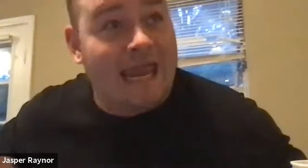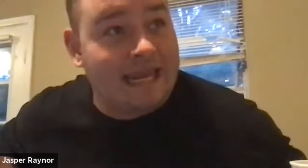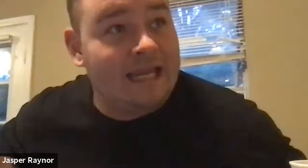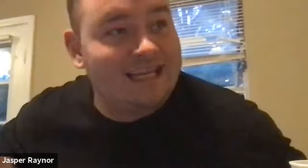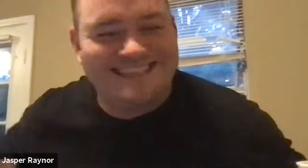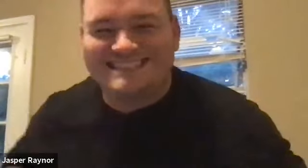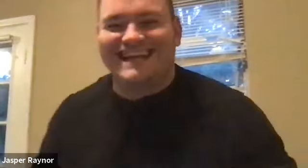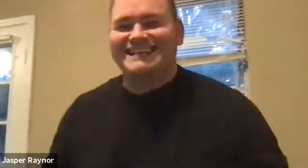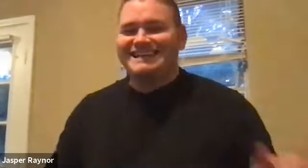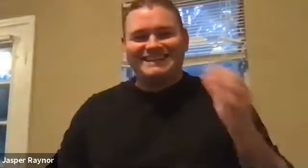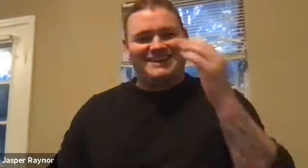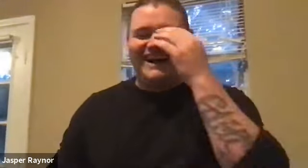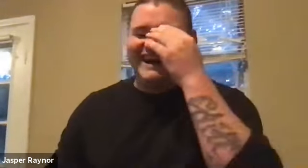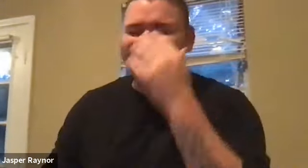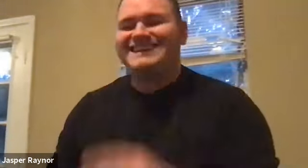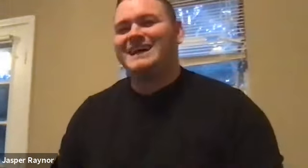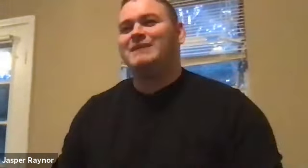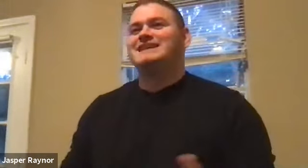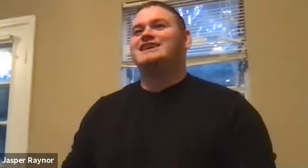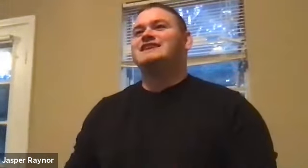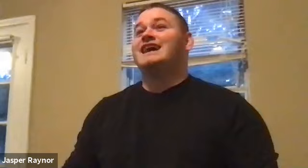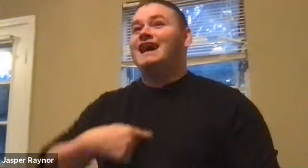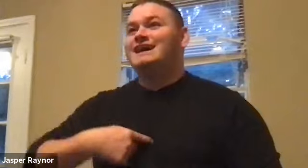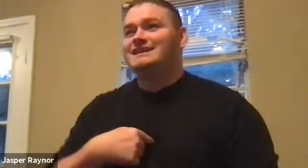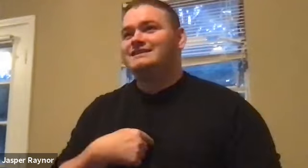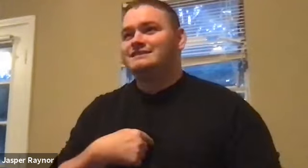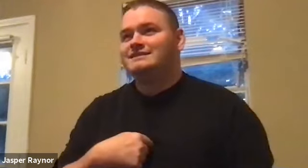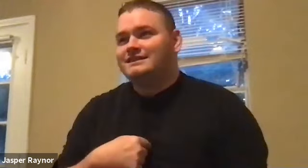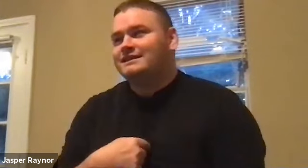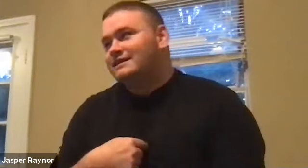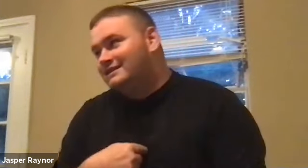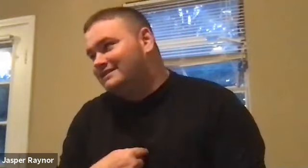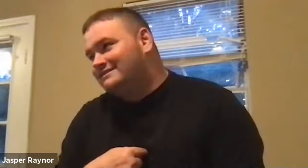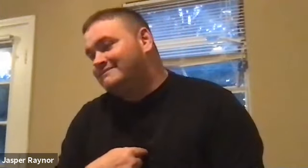yesterday. It's like, and I'm sitting there saying, I